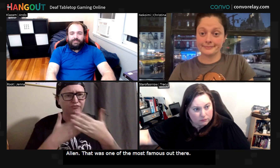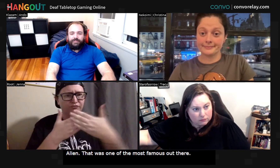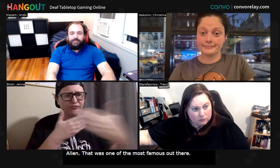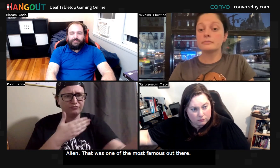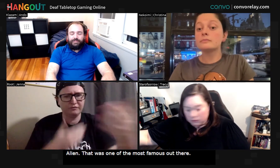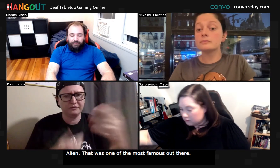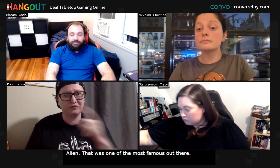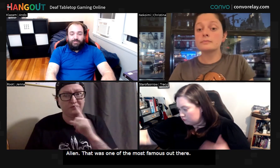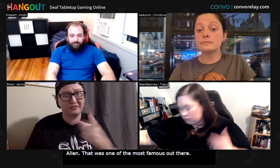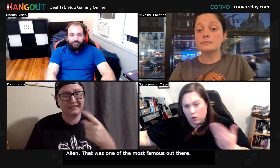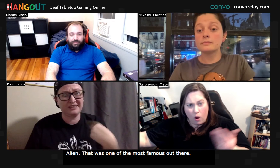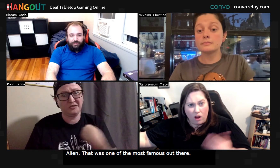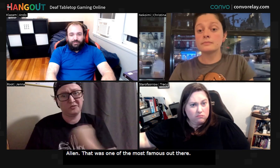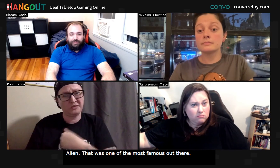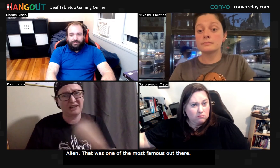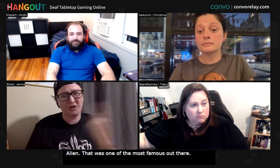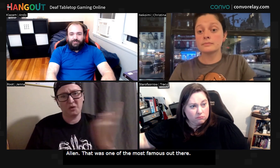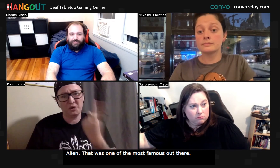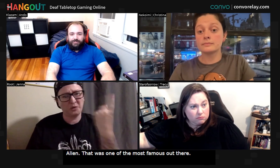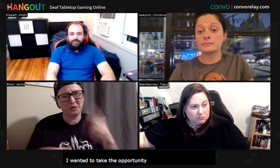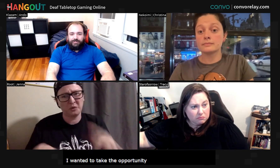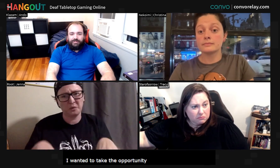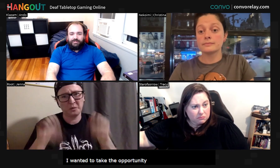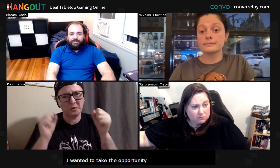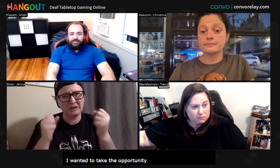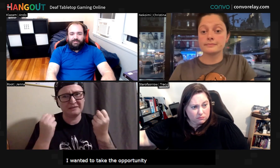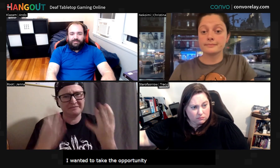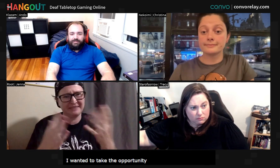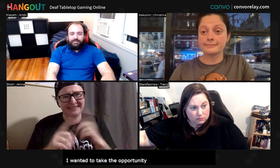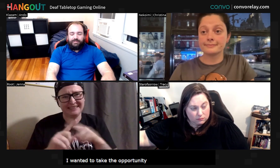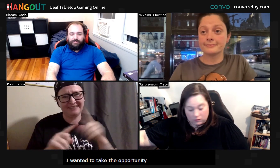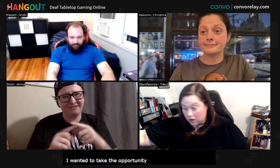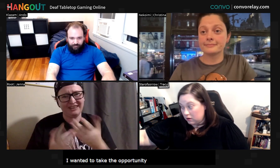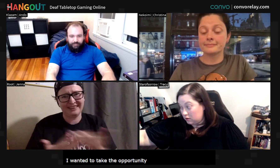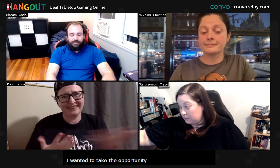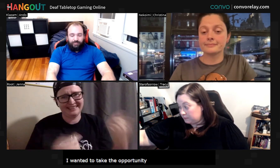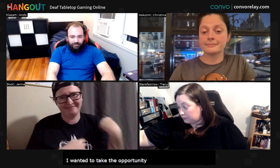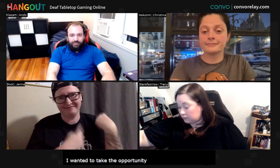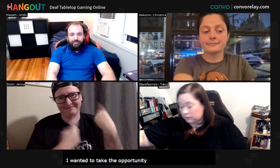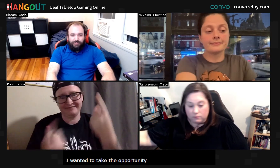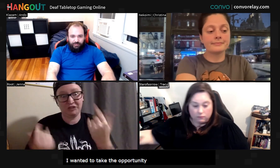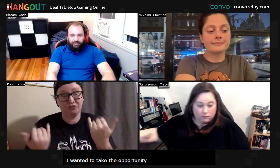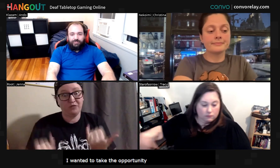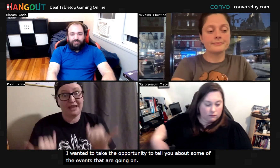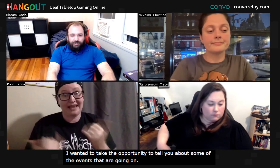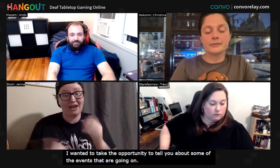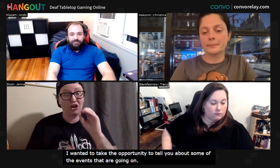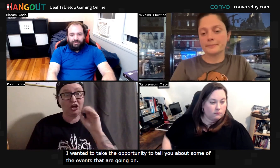to tell you about some of the events that are going on. We're always hosting many different things, and